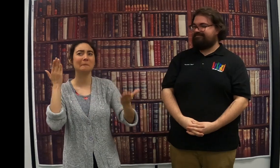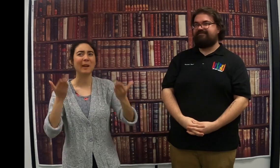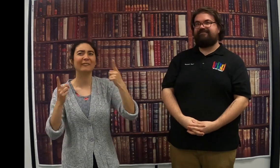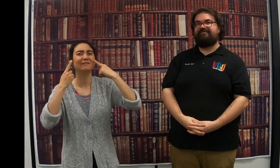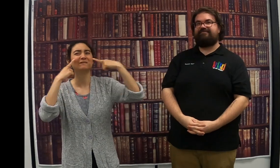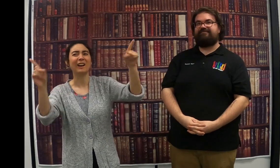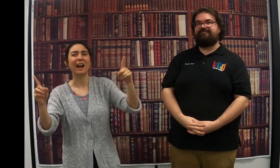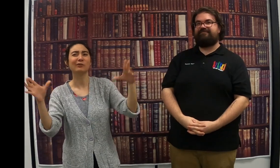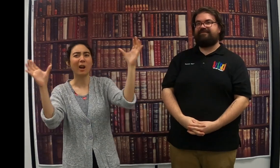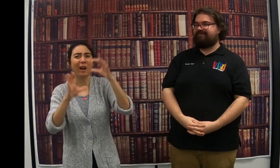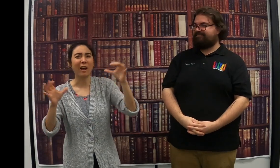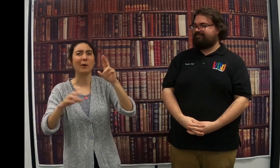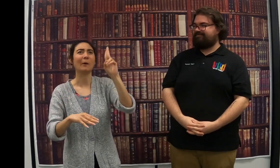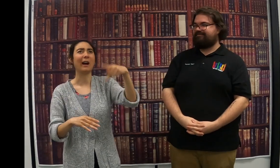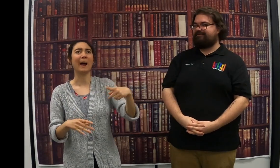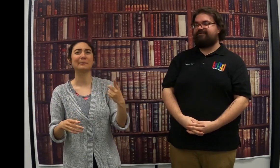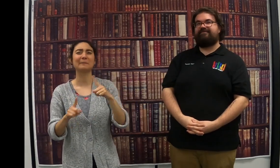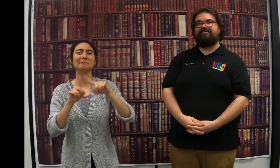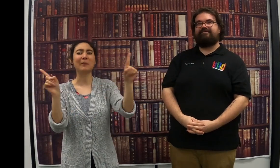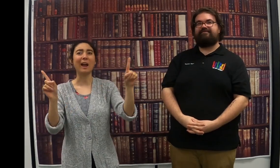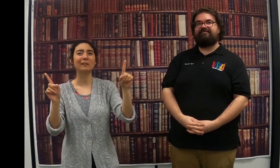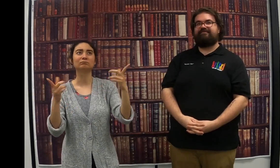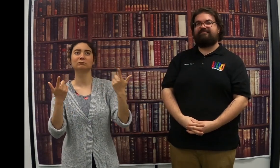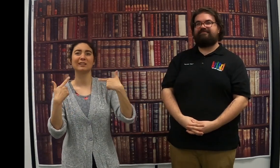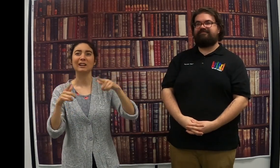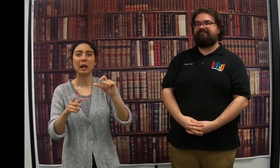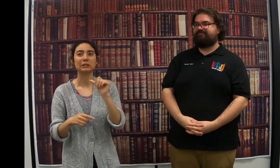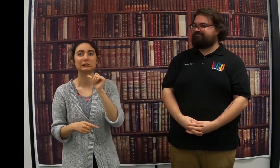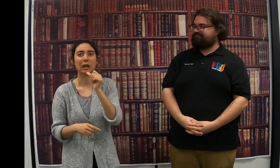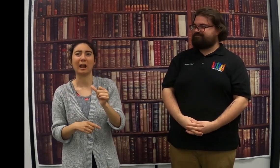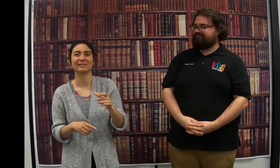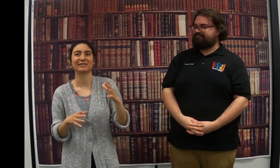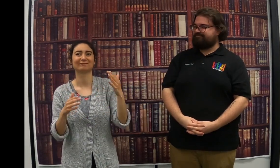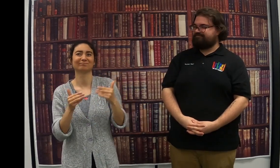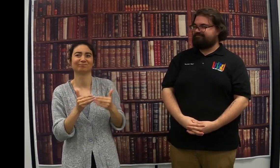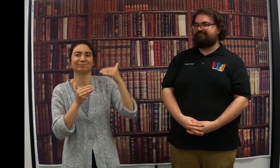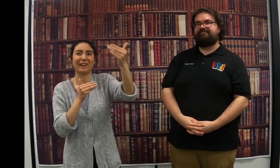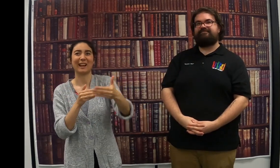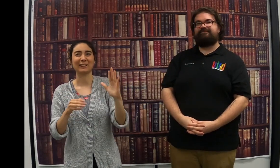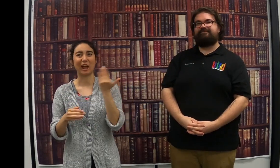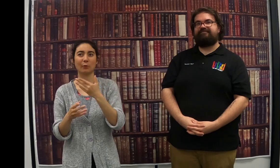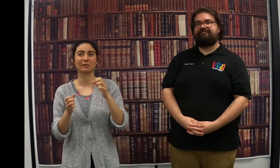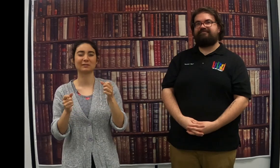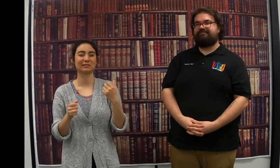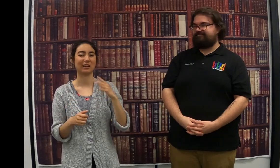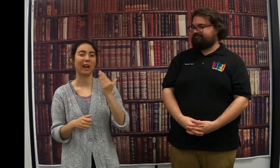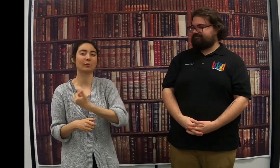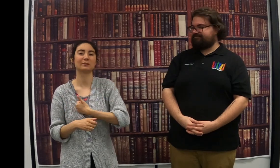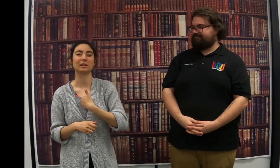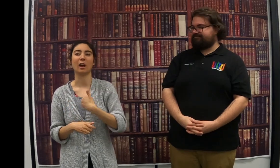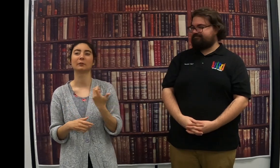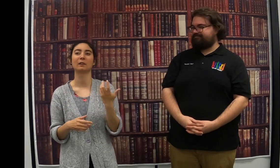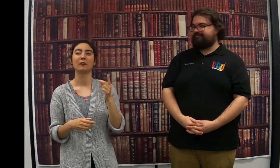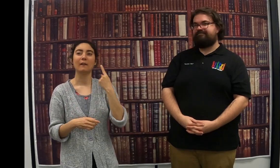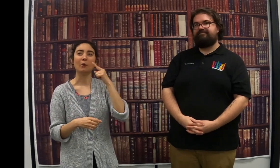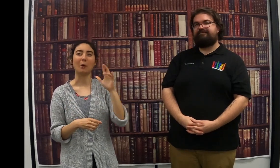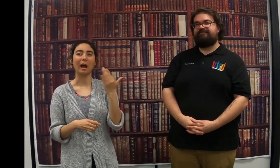looking up. But let's not get ahead of ourselves, for our crow might still